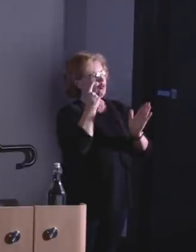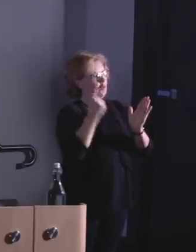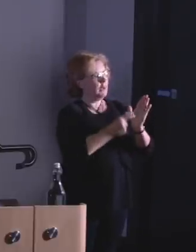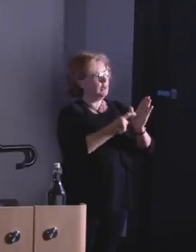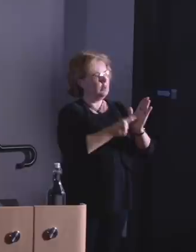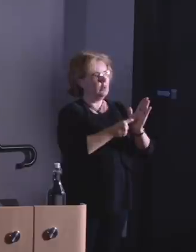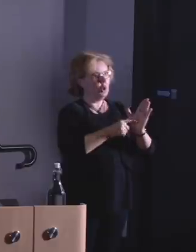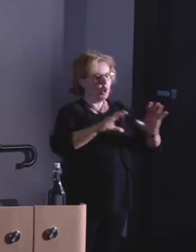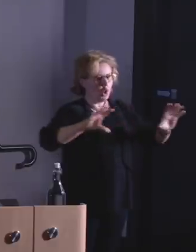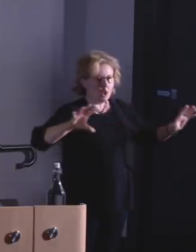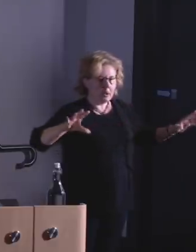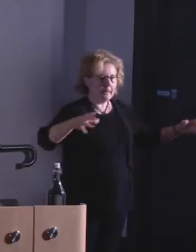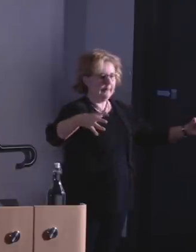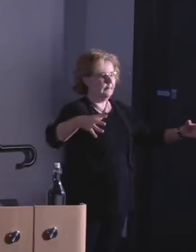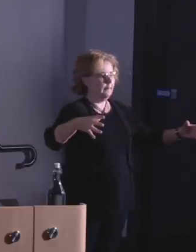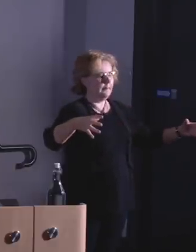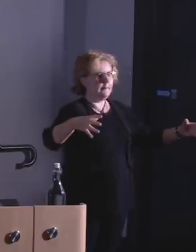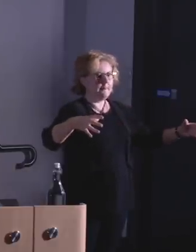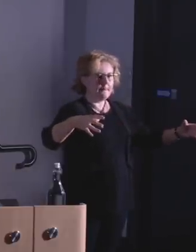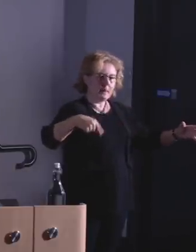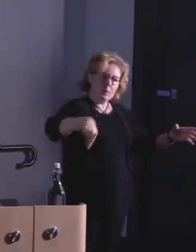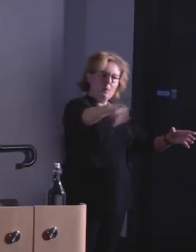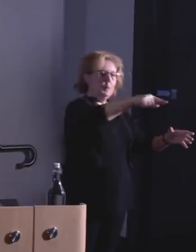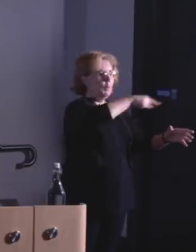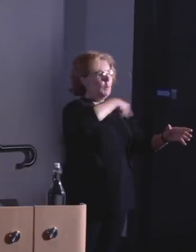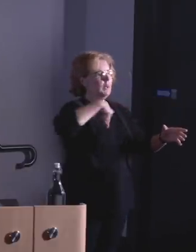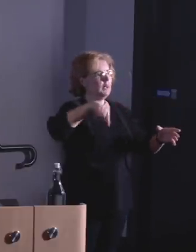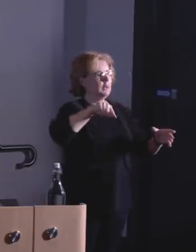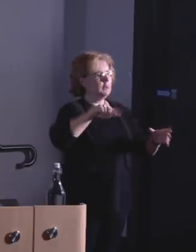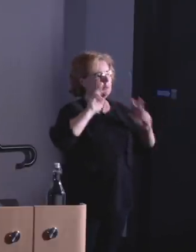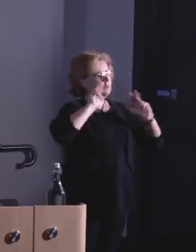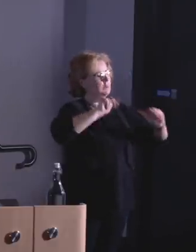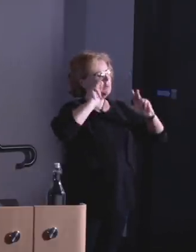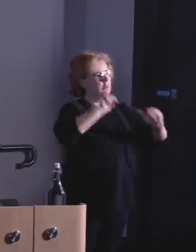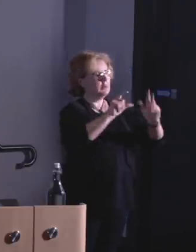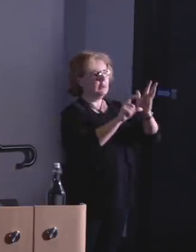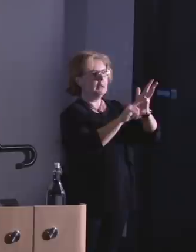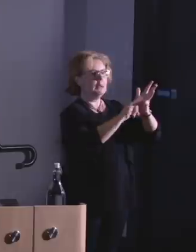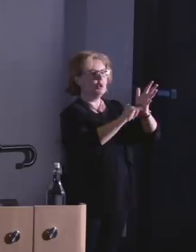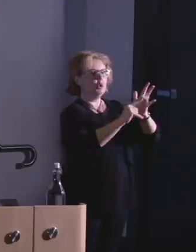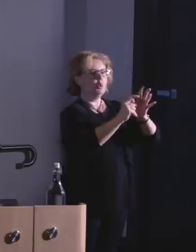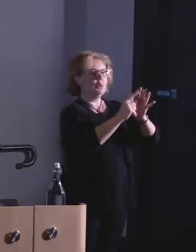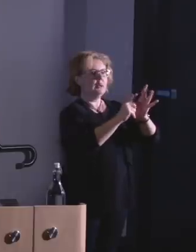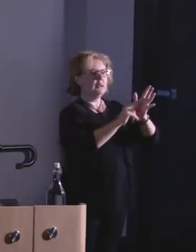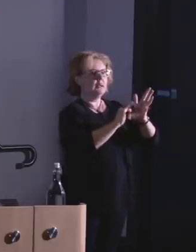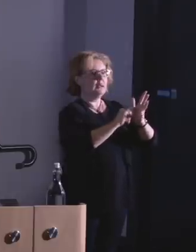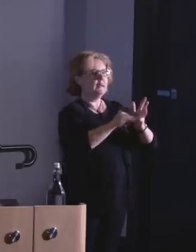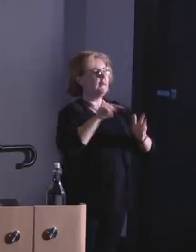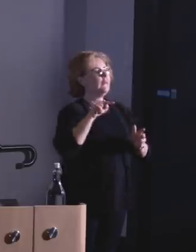that collectively, we are the custodians of this ocean continent.